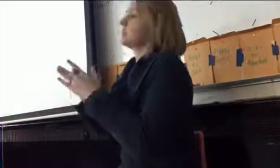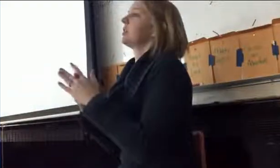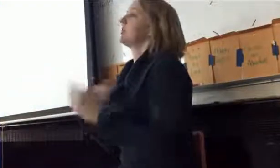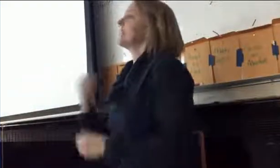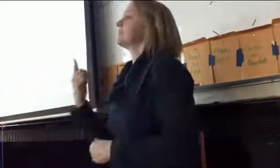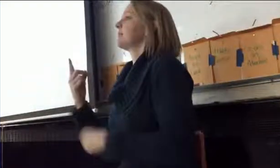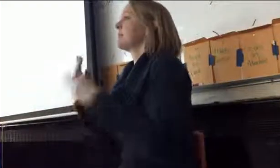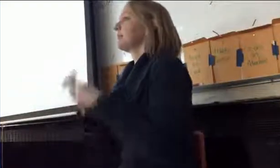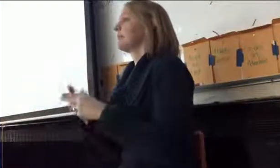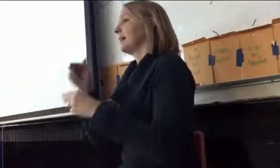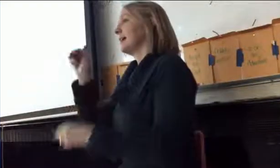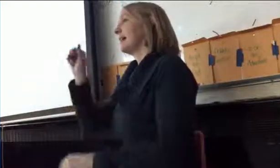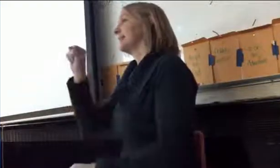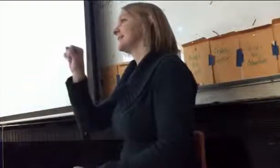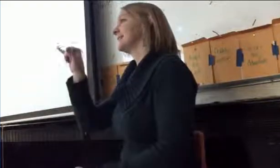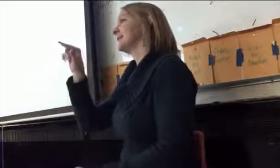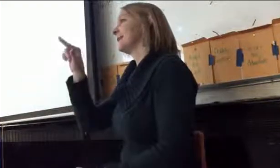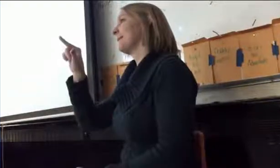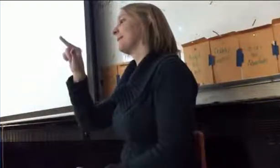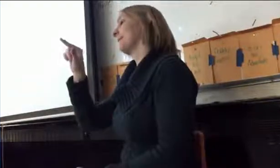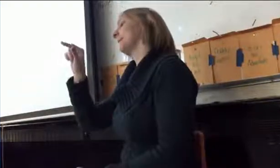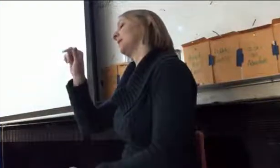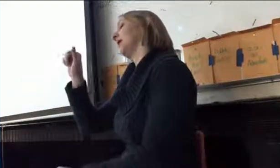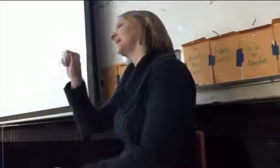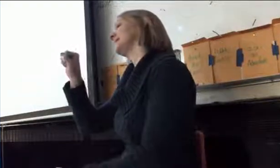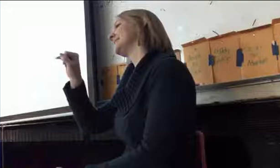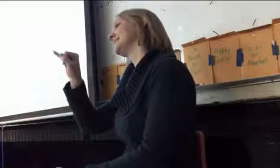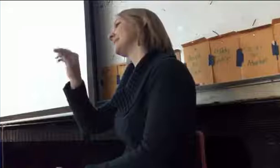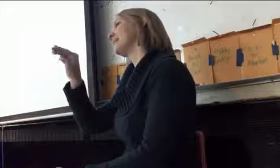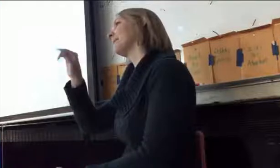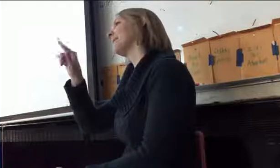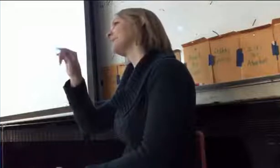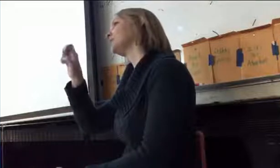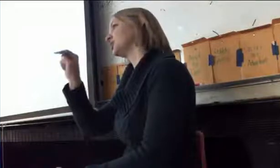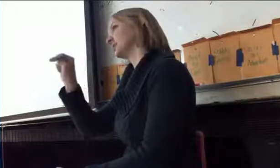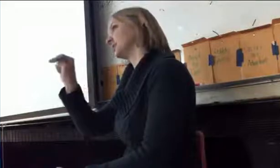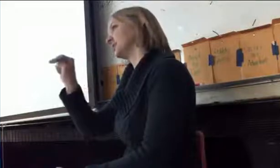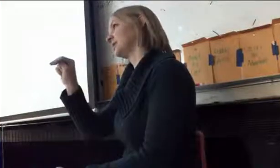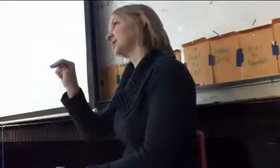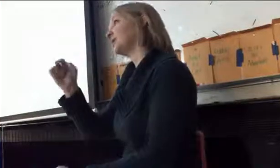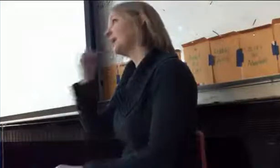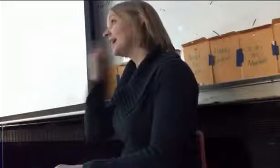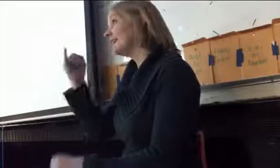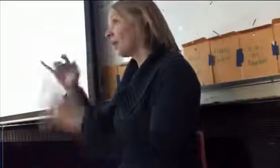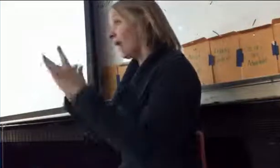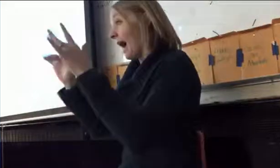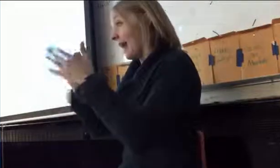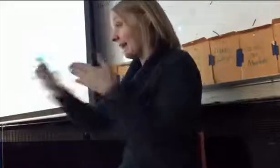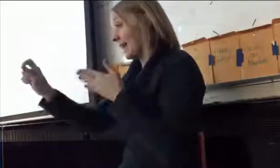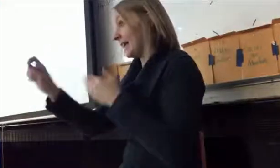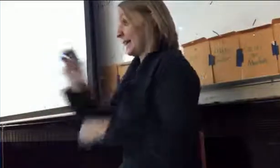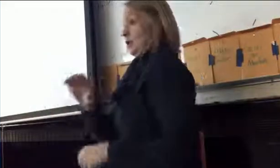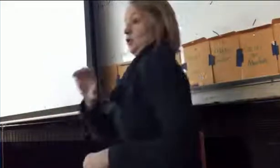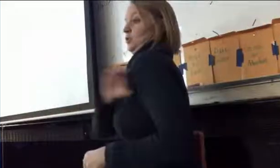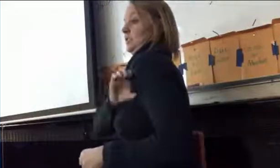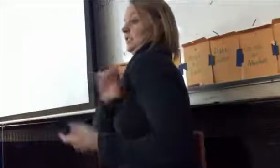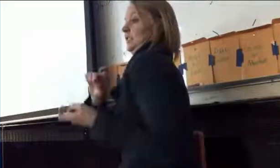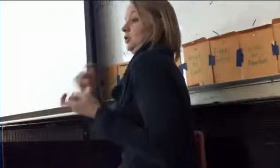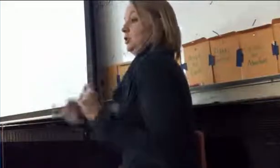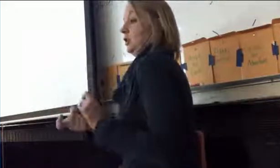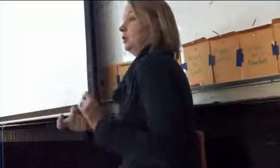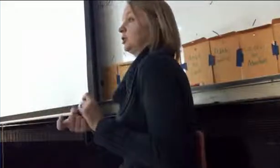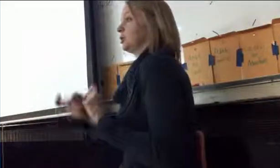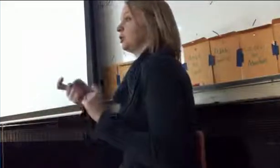called assimilation. If you will highlight characteristics change to become part of the major